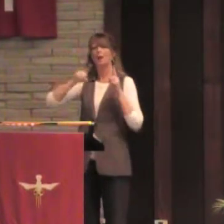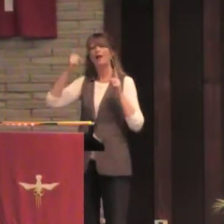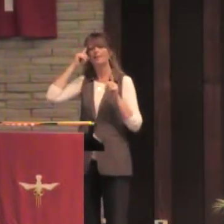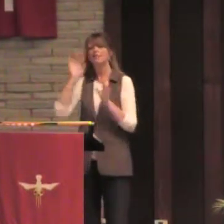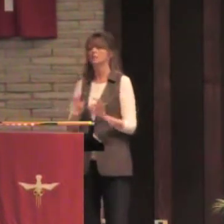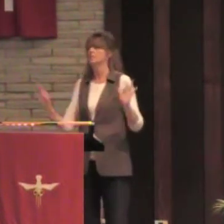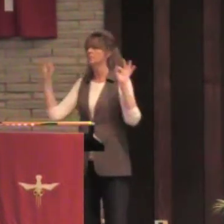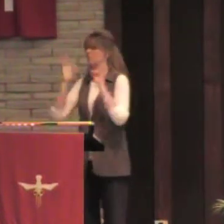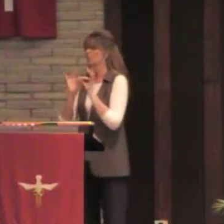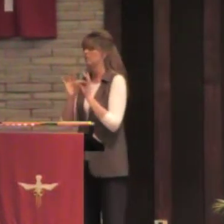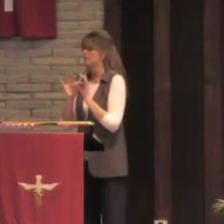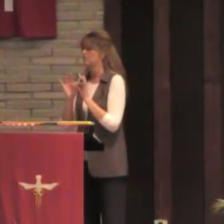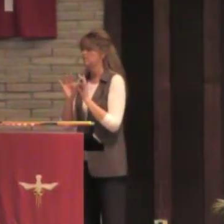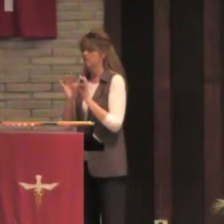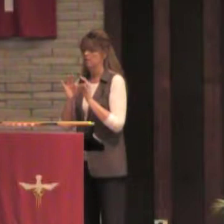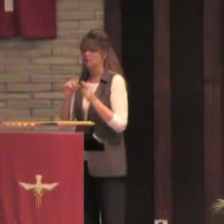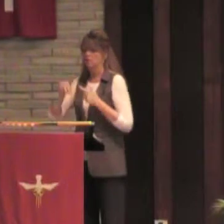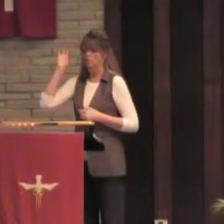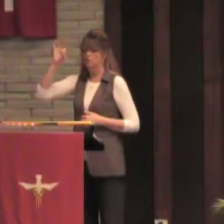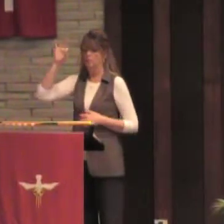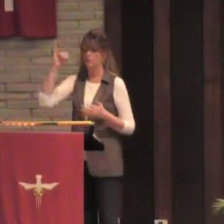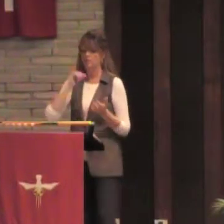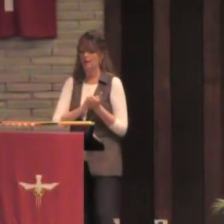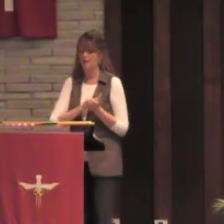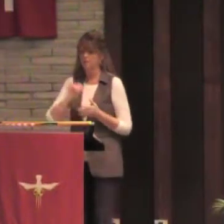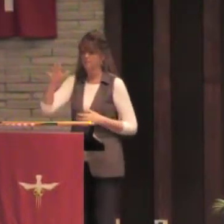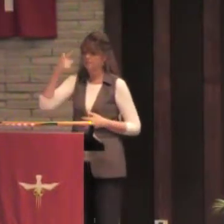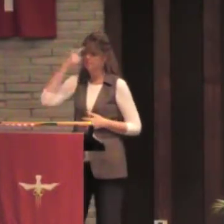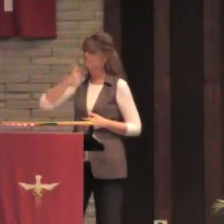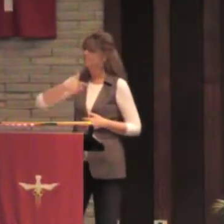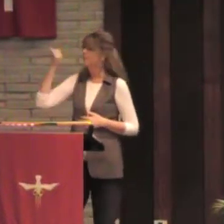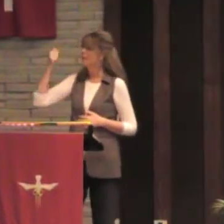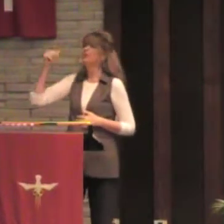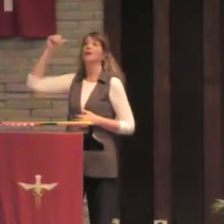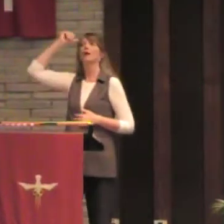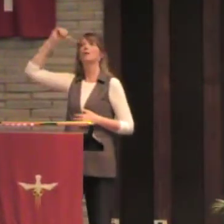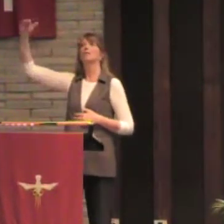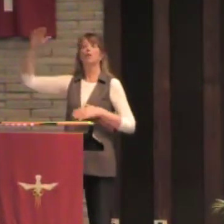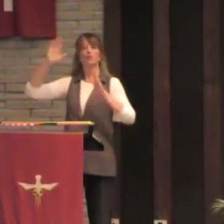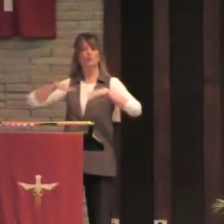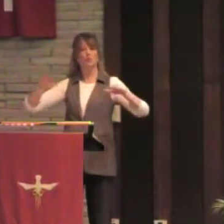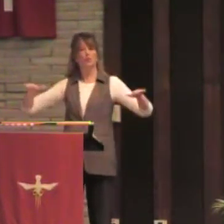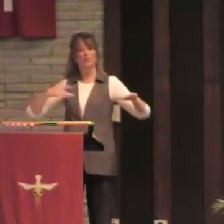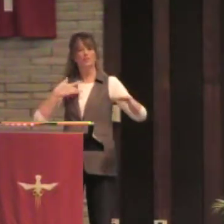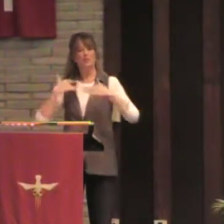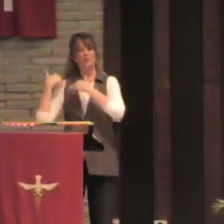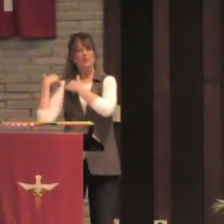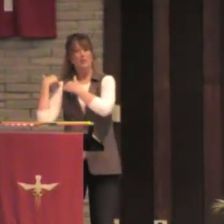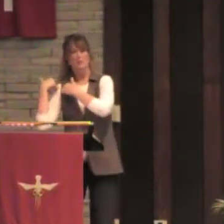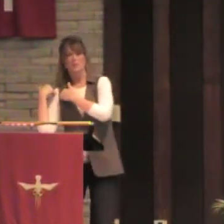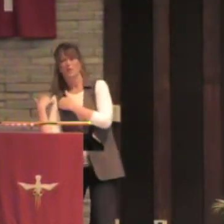when adult children carry a burden and a grudge against their parents.